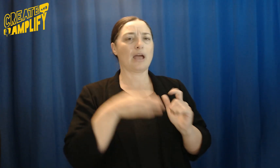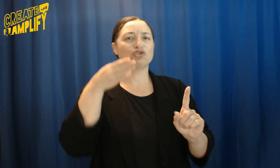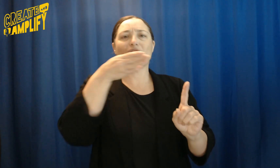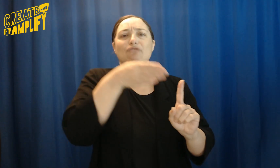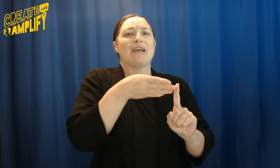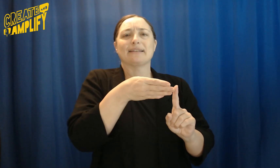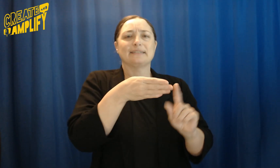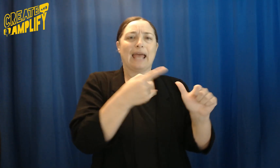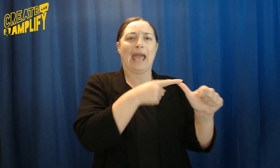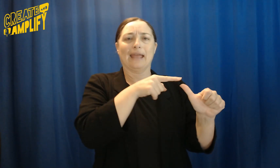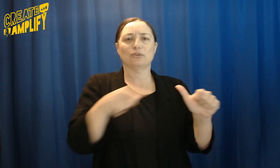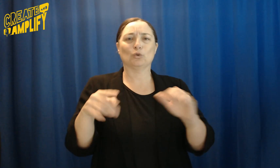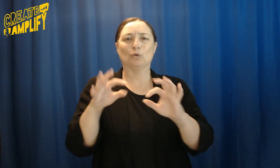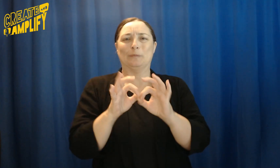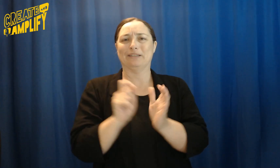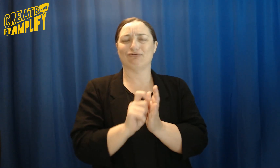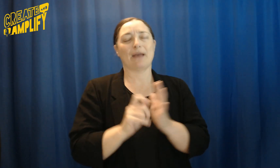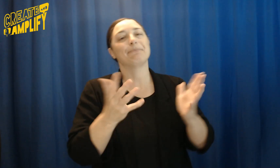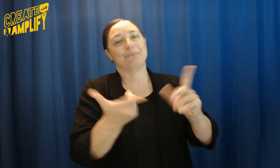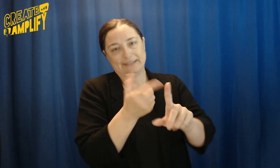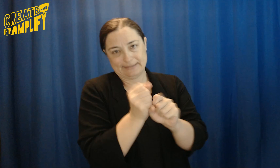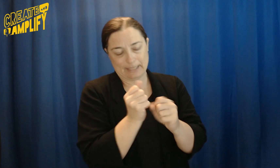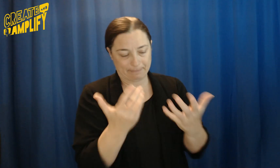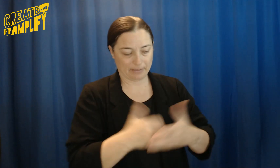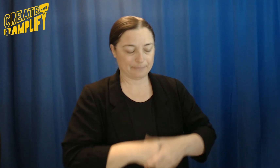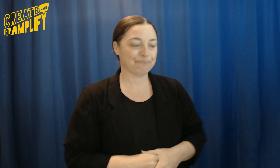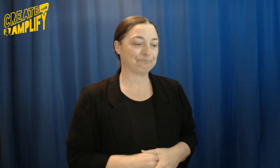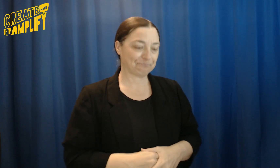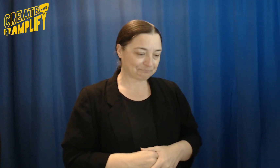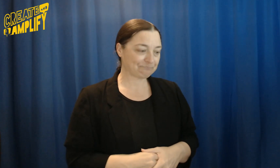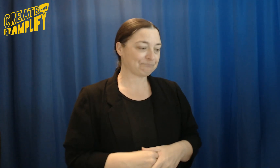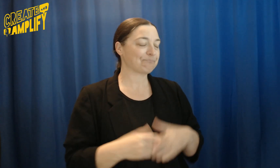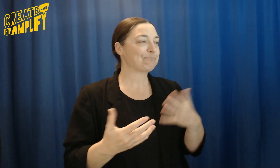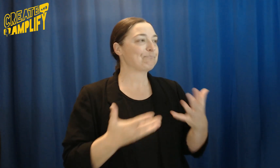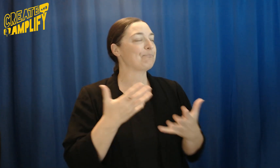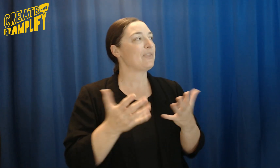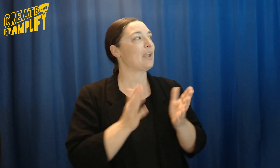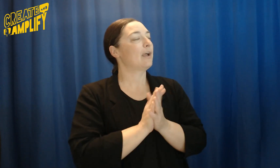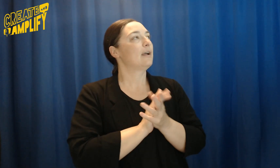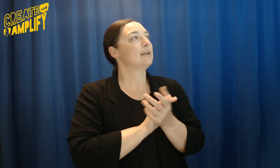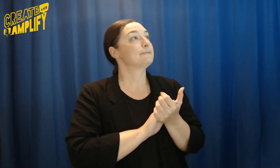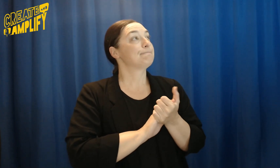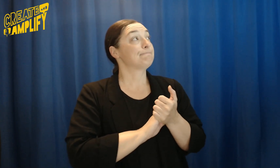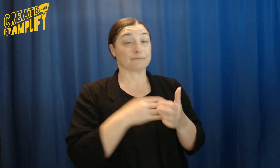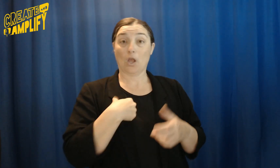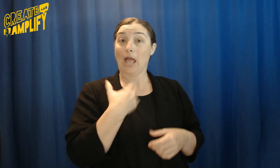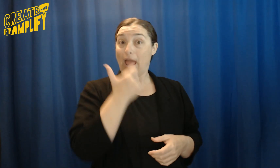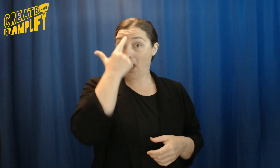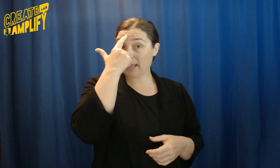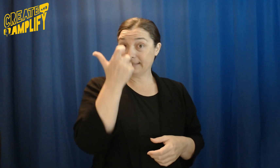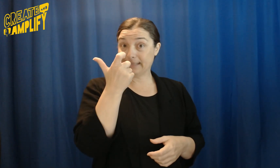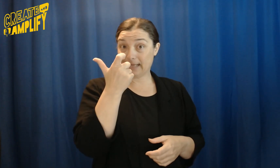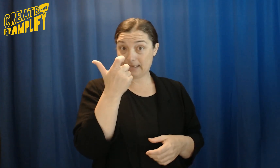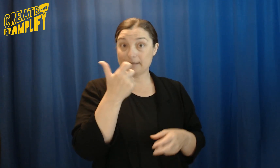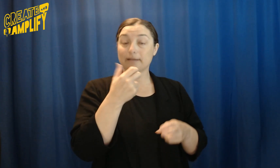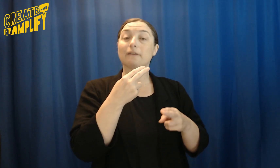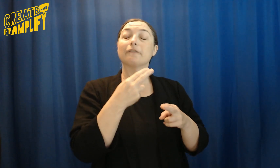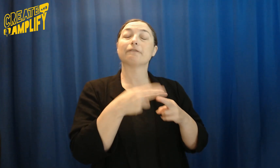B. I'll give you an example instead of talking in hypotheticals. So I had an idea for a pitch